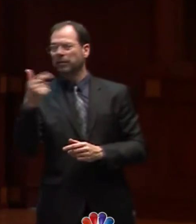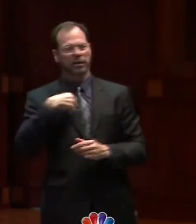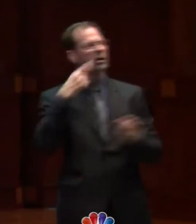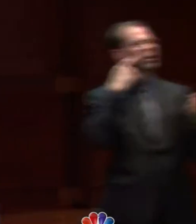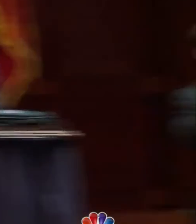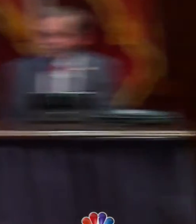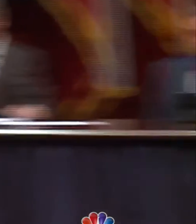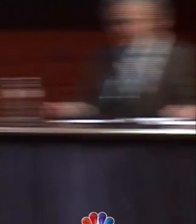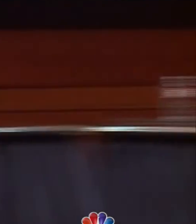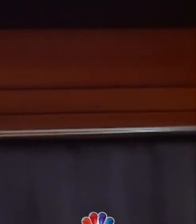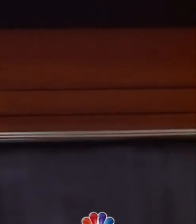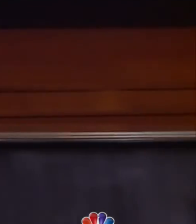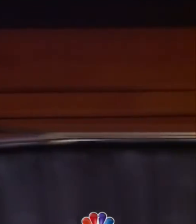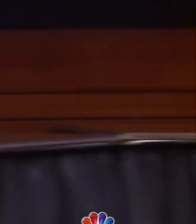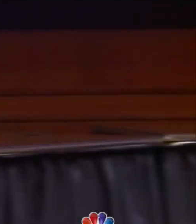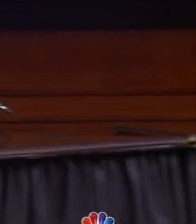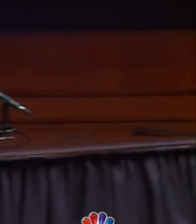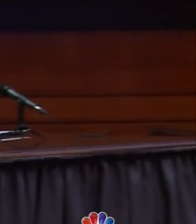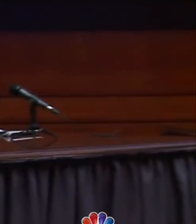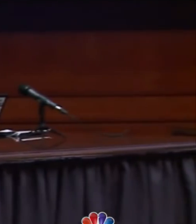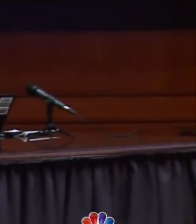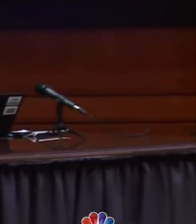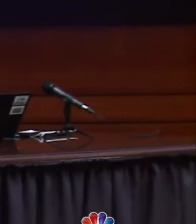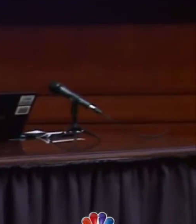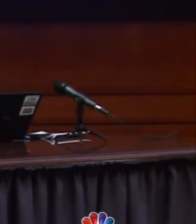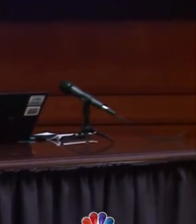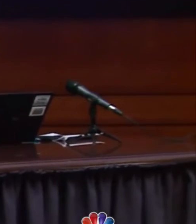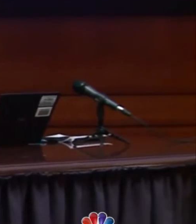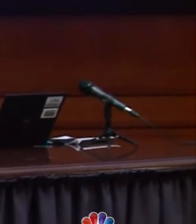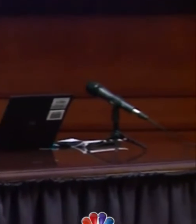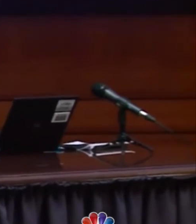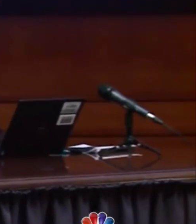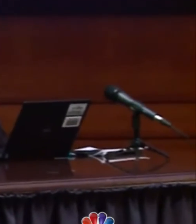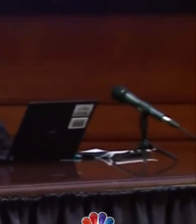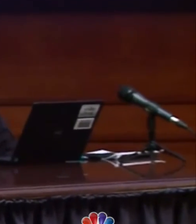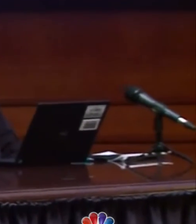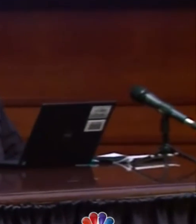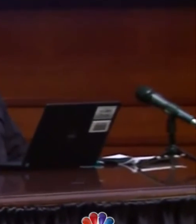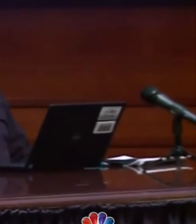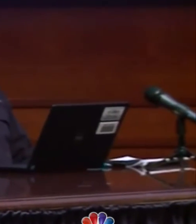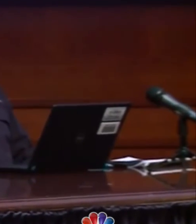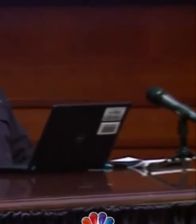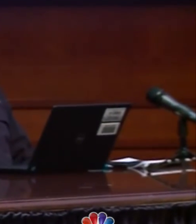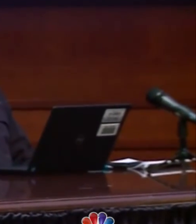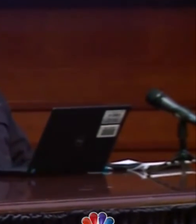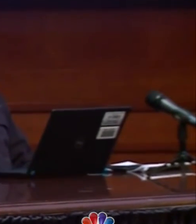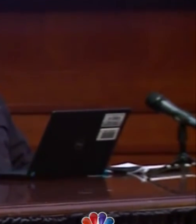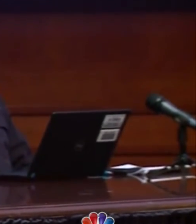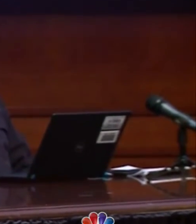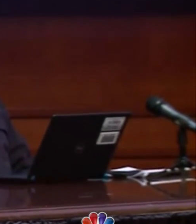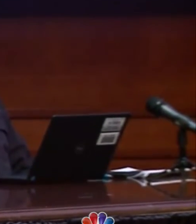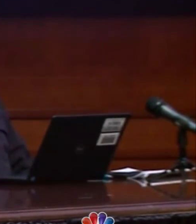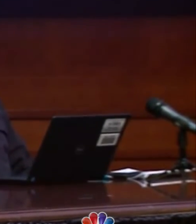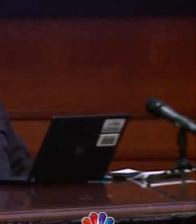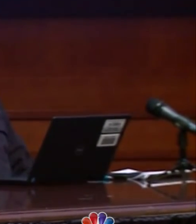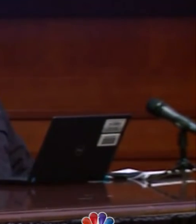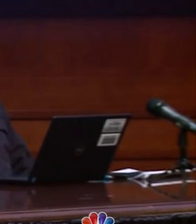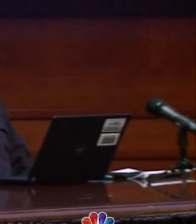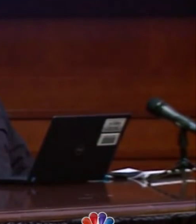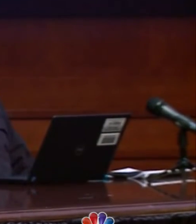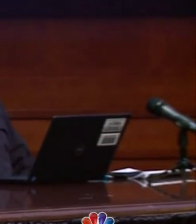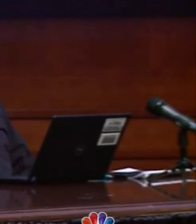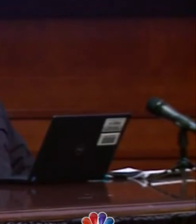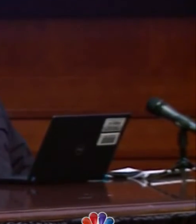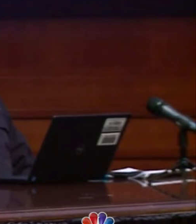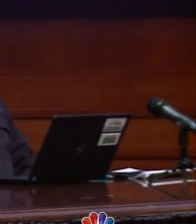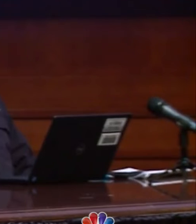with the governor. We have lots of ventilators. Don't forget that this is a future that we can control with the kind of activities that we're